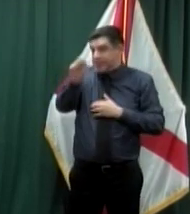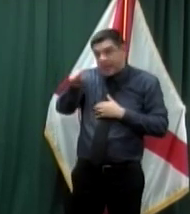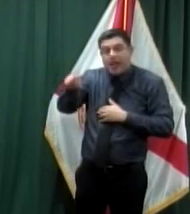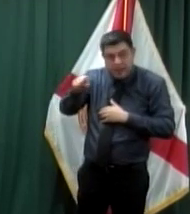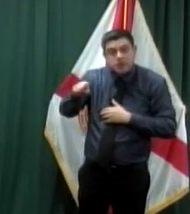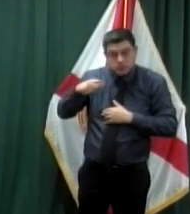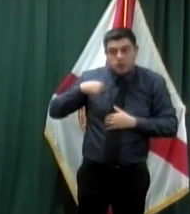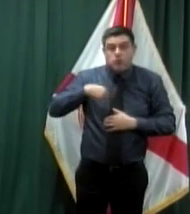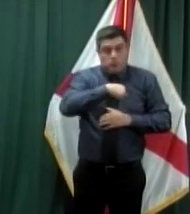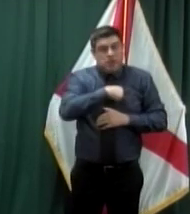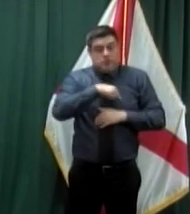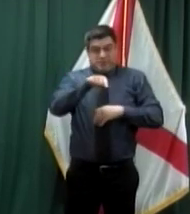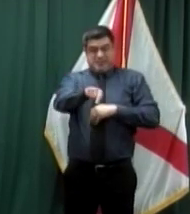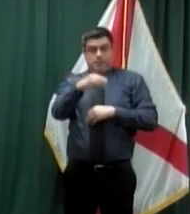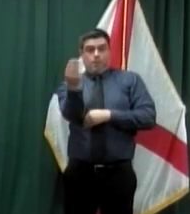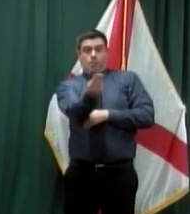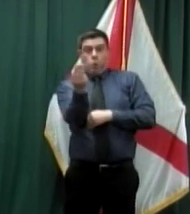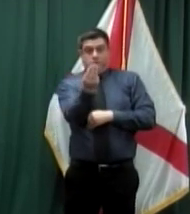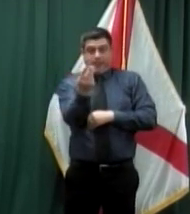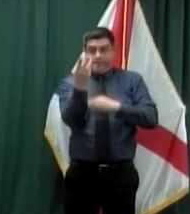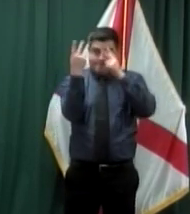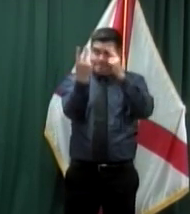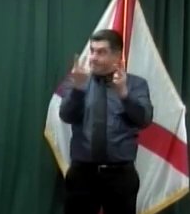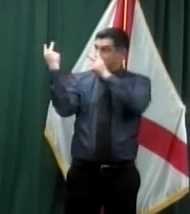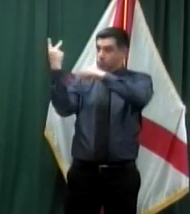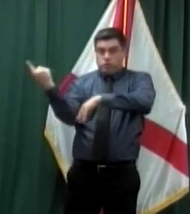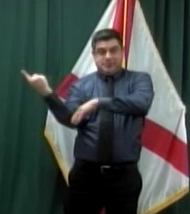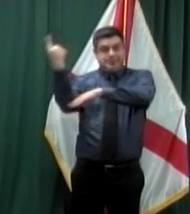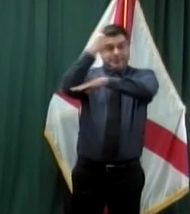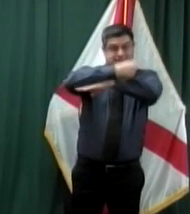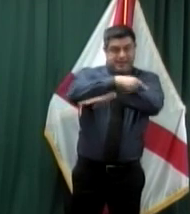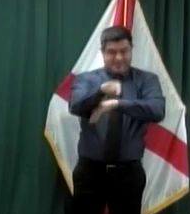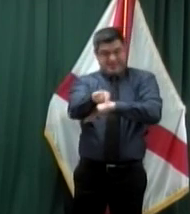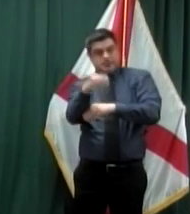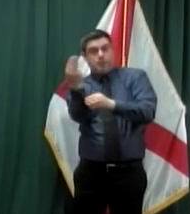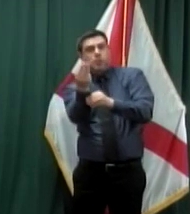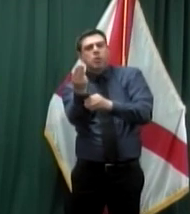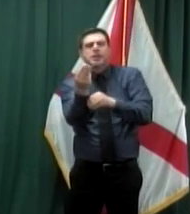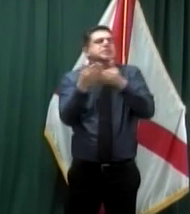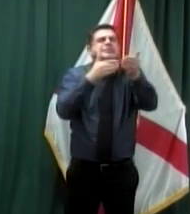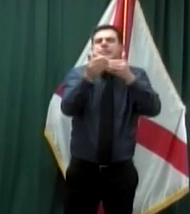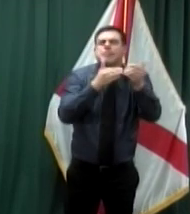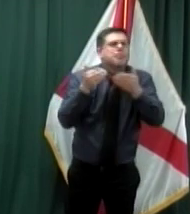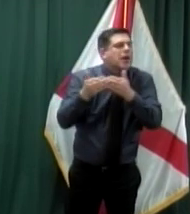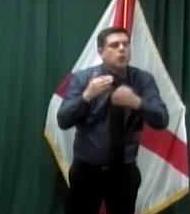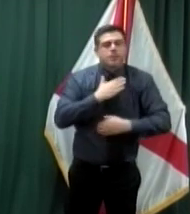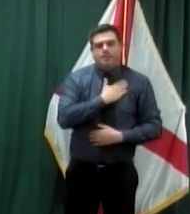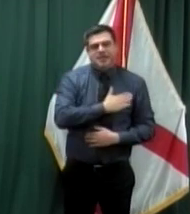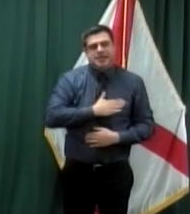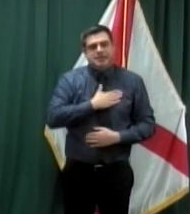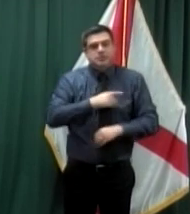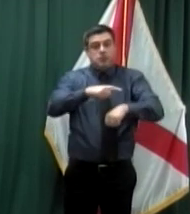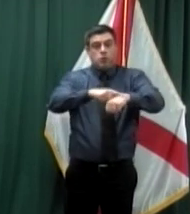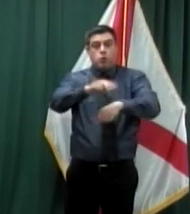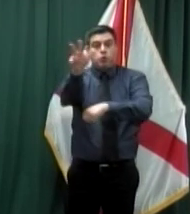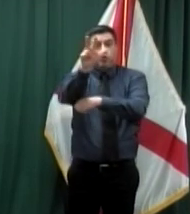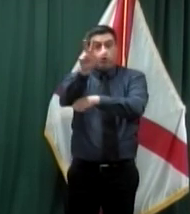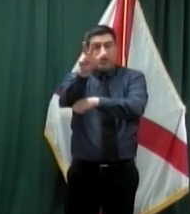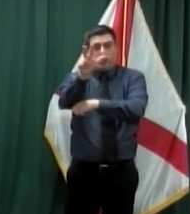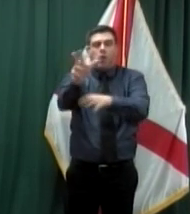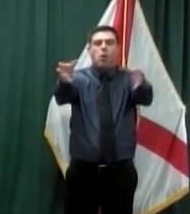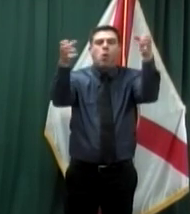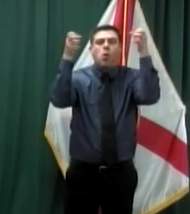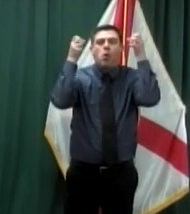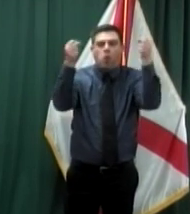Day. Wherever you happen to be, please give a moment of silence and respect for the great freedoms that we have here in this